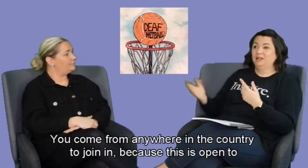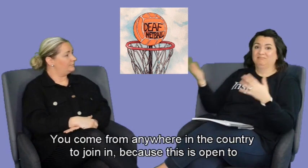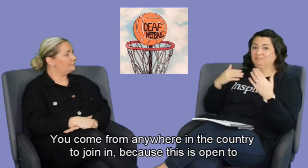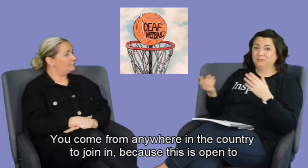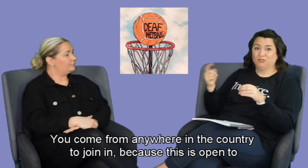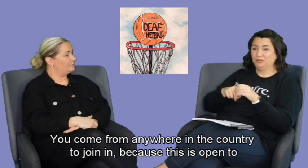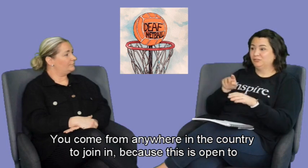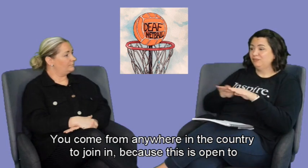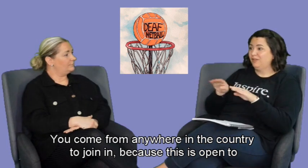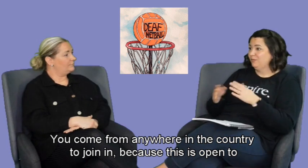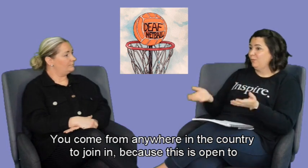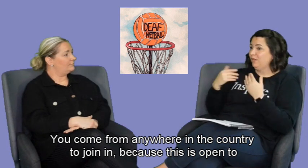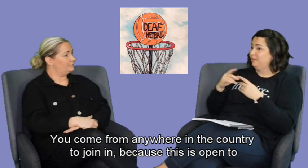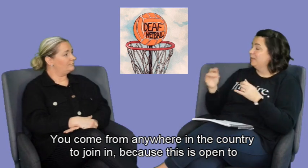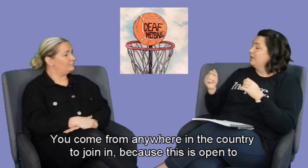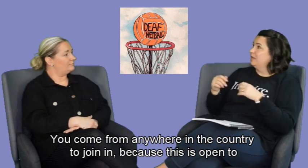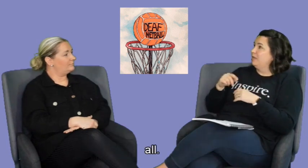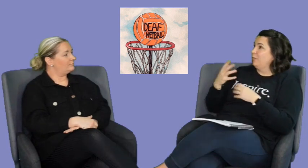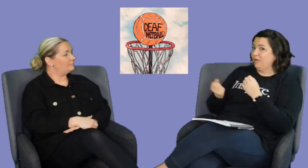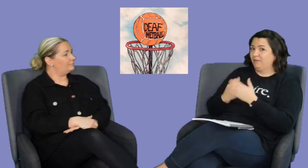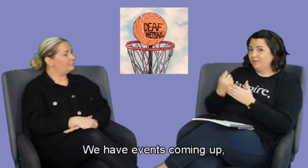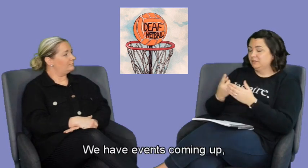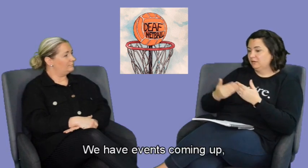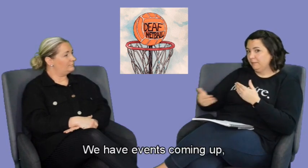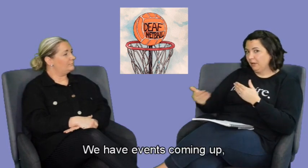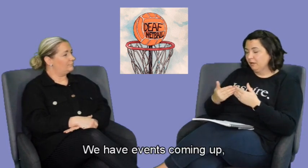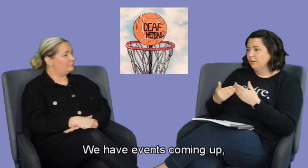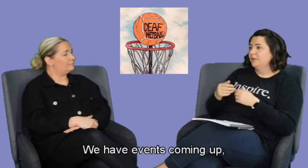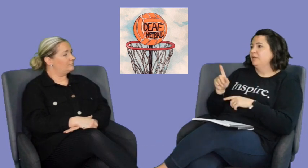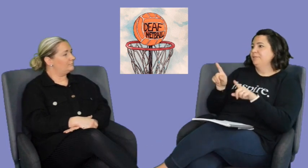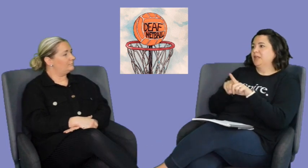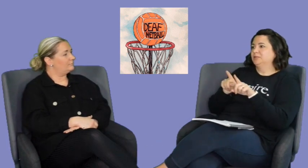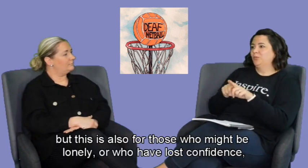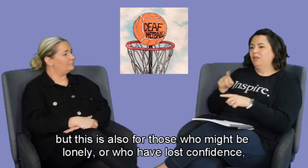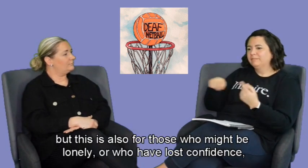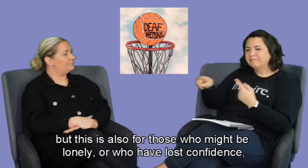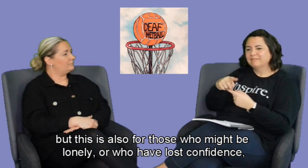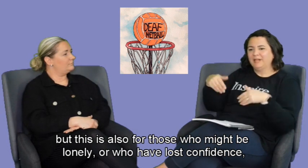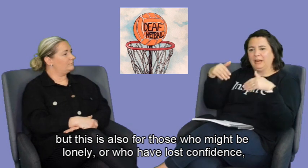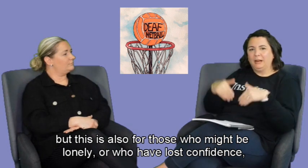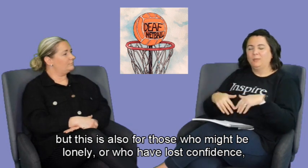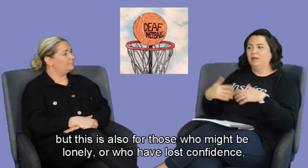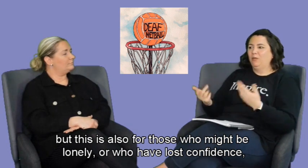to join in, because this is open to all. We have events coming up, but this is also for those who might be